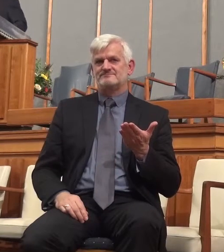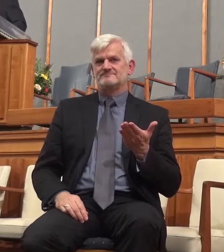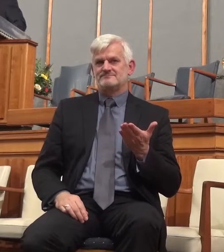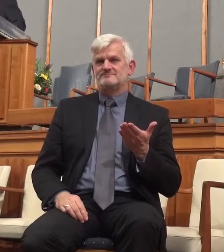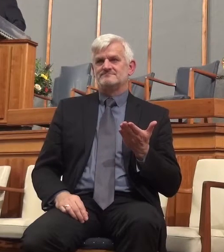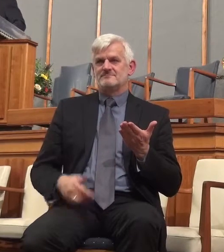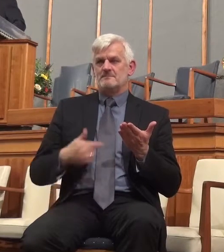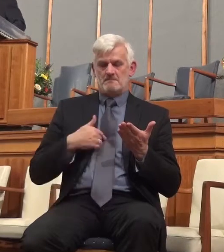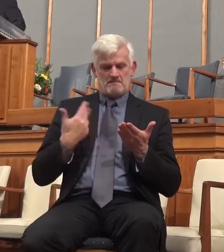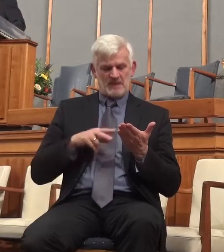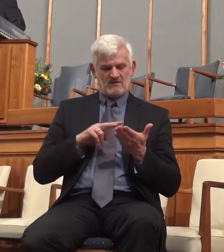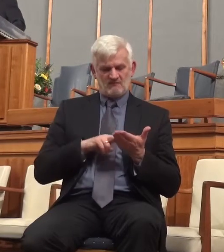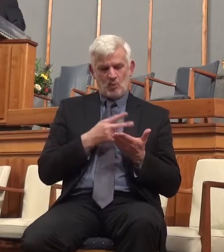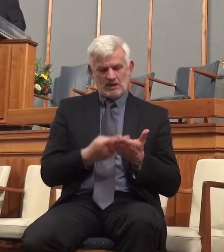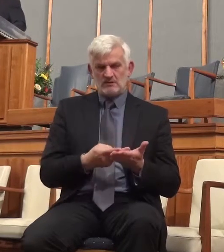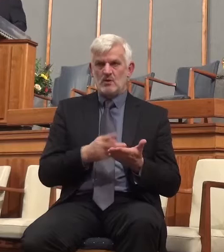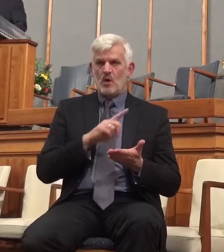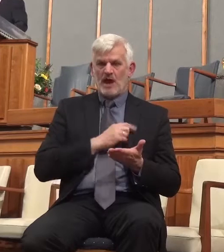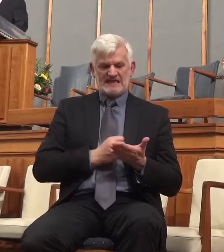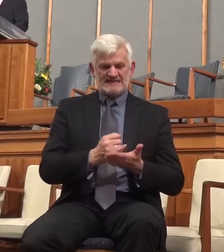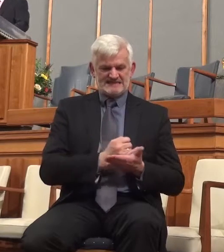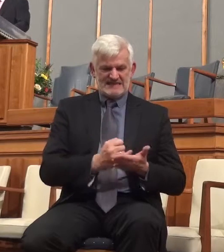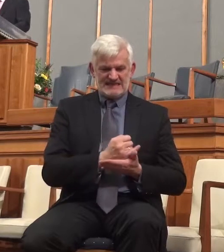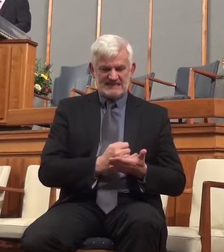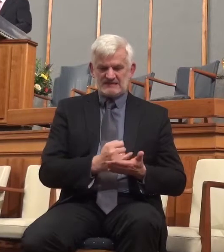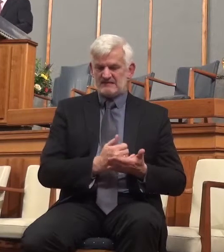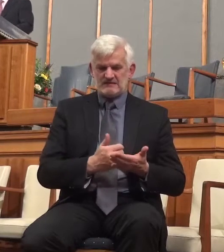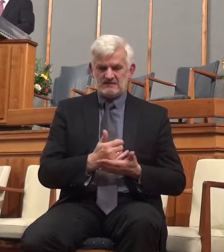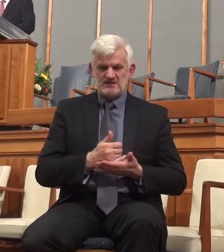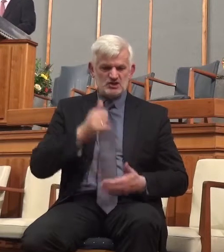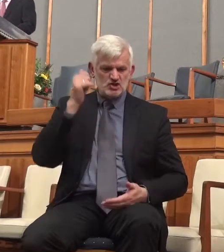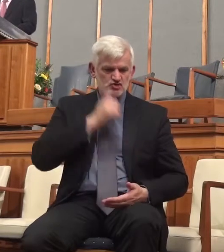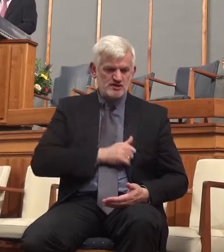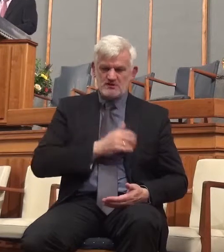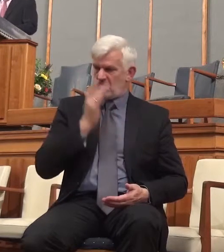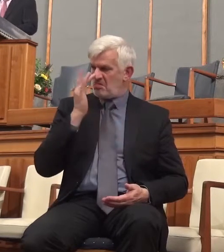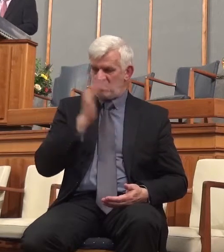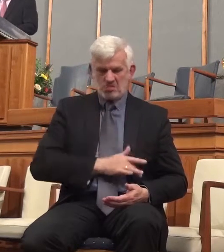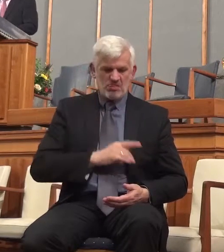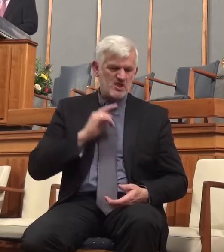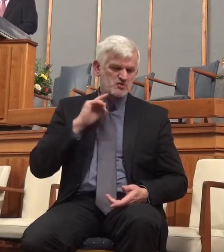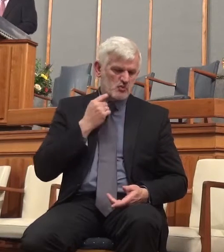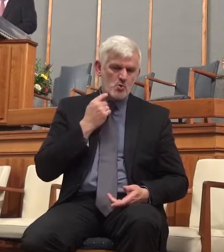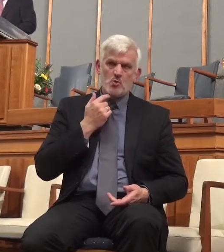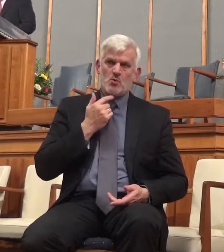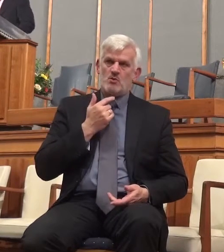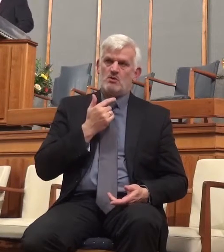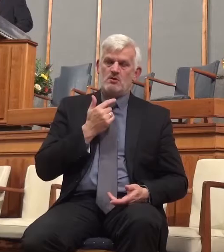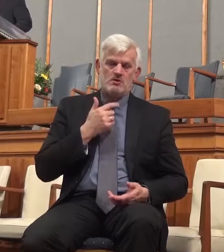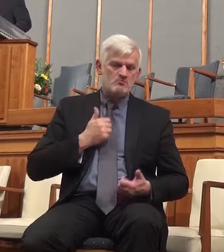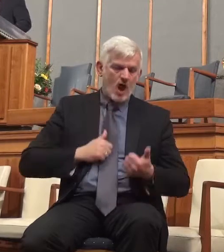seared by our sinful ways and our meanness and our dishonesty and our violence and